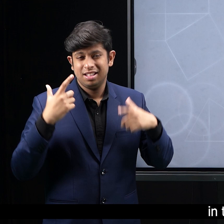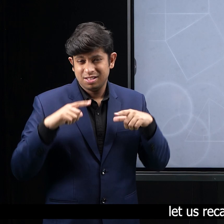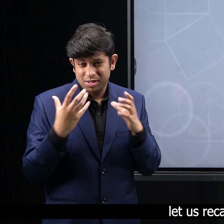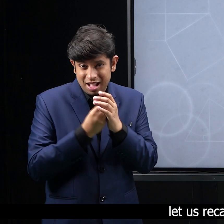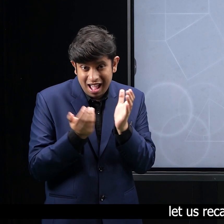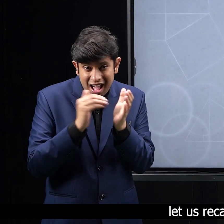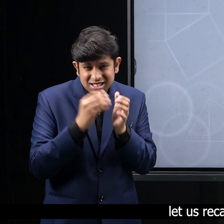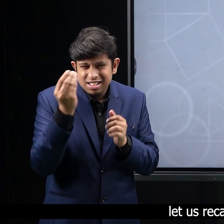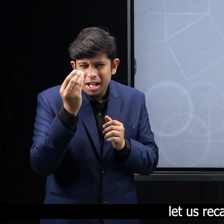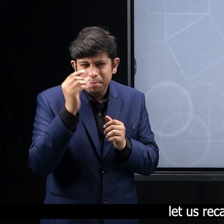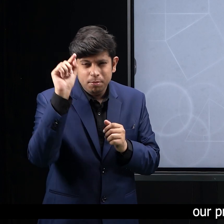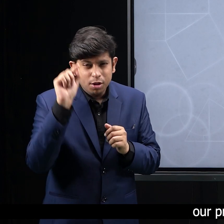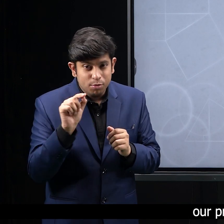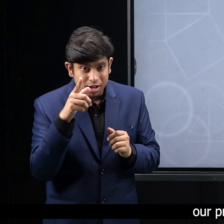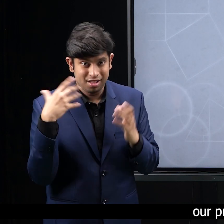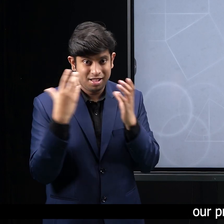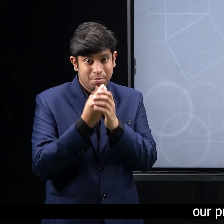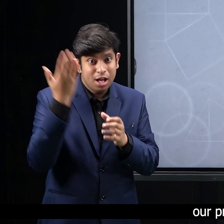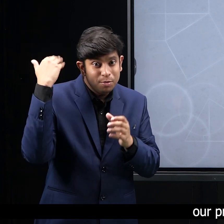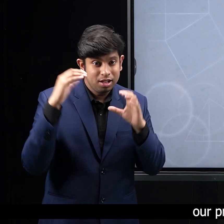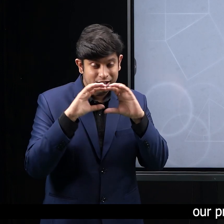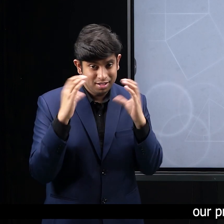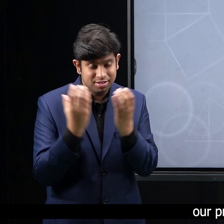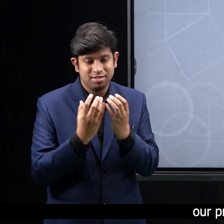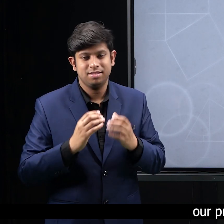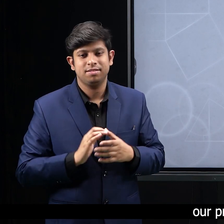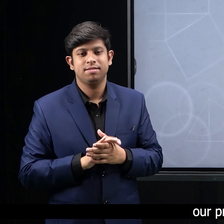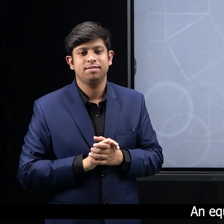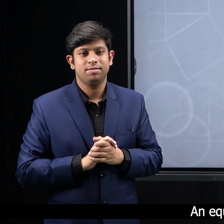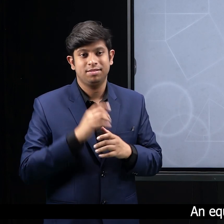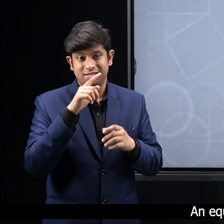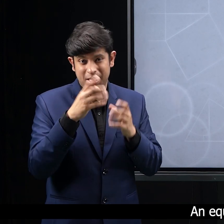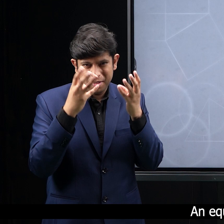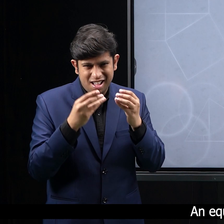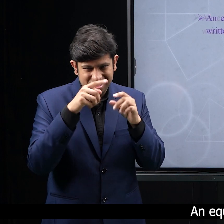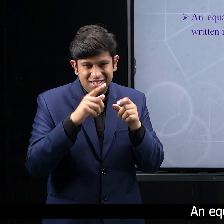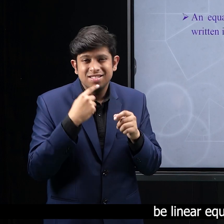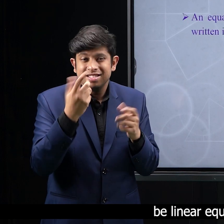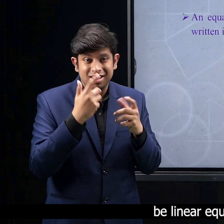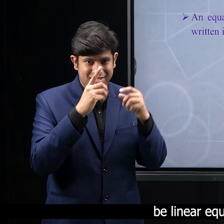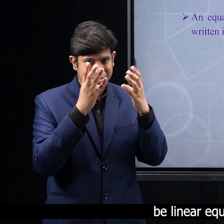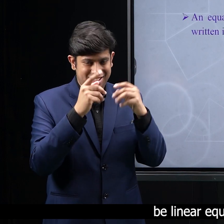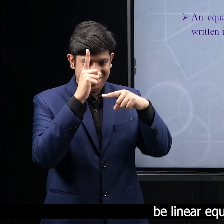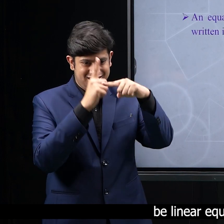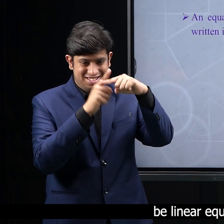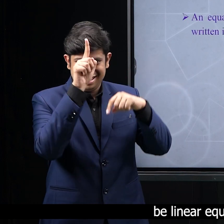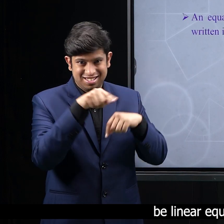Let us recall some points from our previous classes. An equation is said to be a linear equation in two